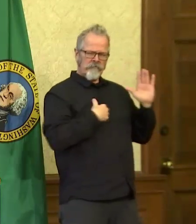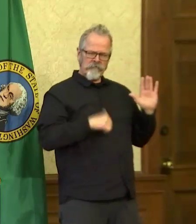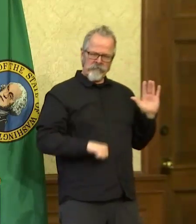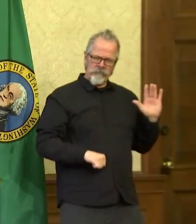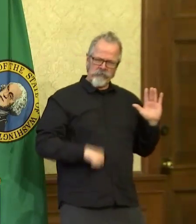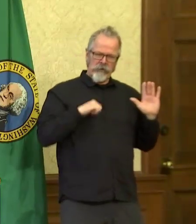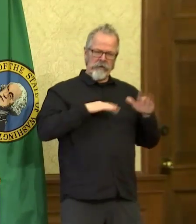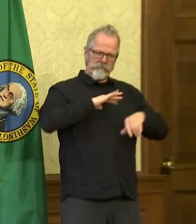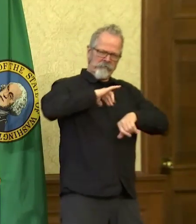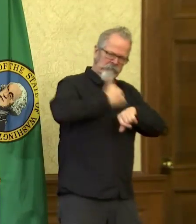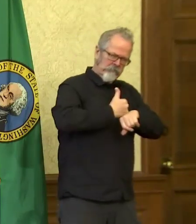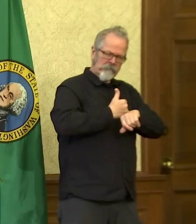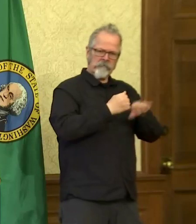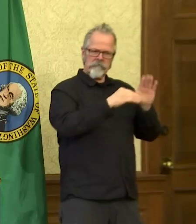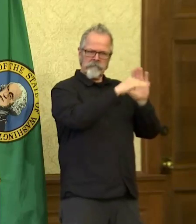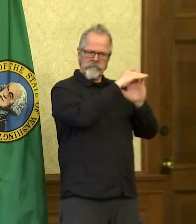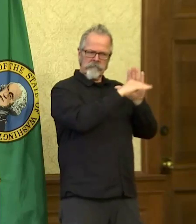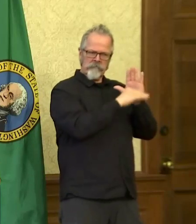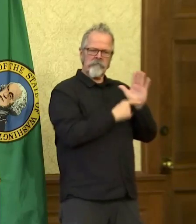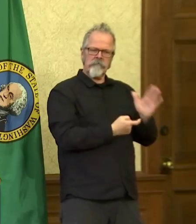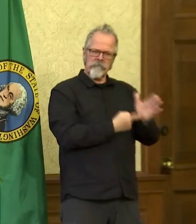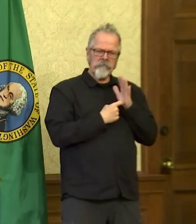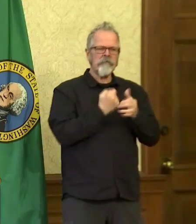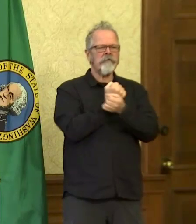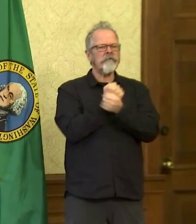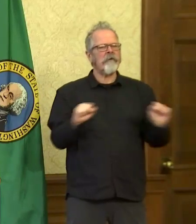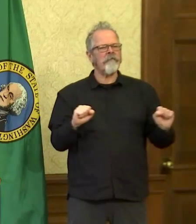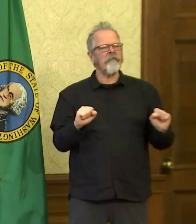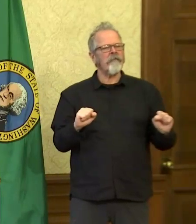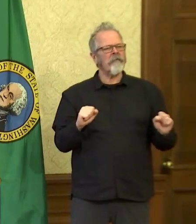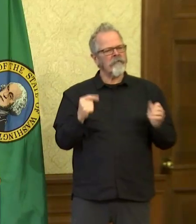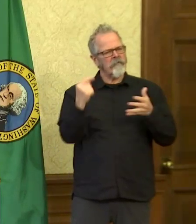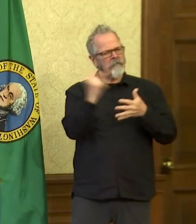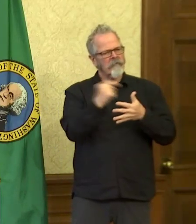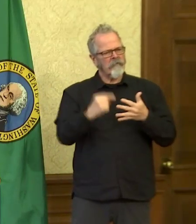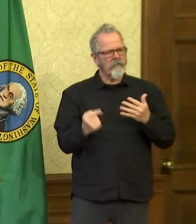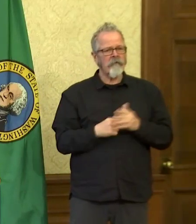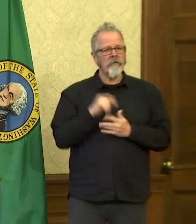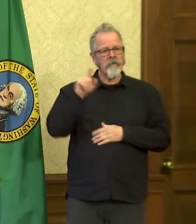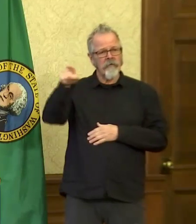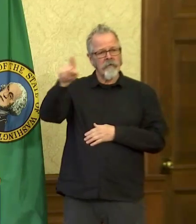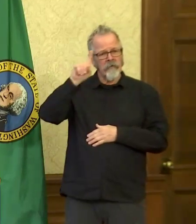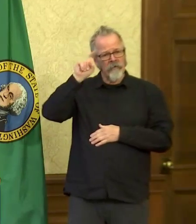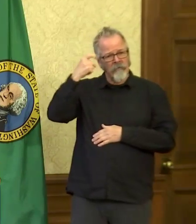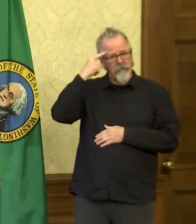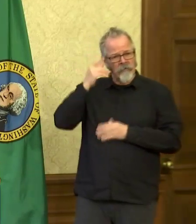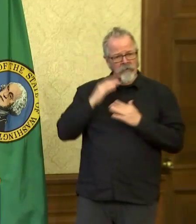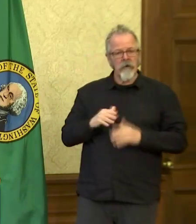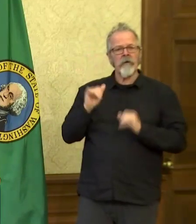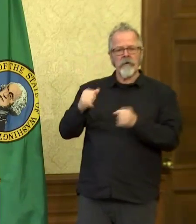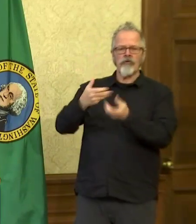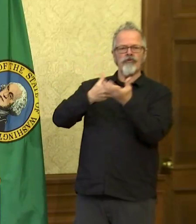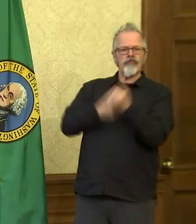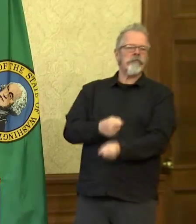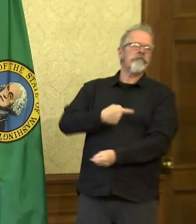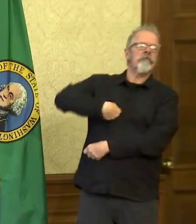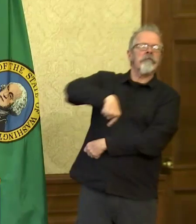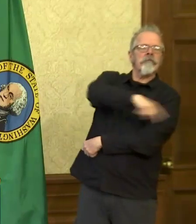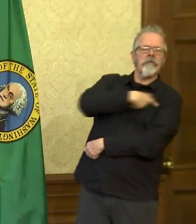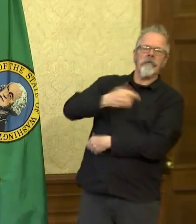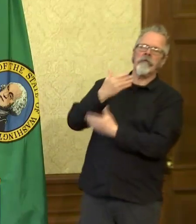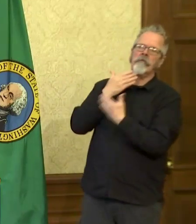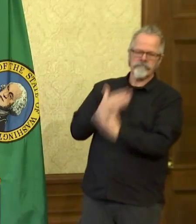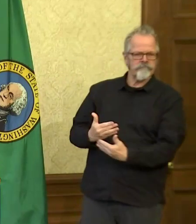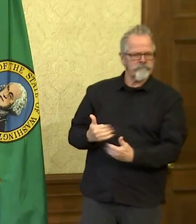can have confidence in, that we can get back to our job sites and prevent the spread of the disease. We at